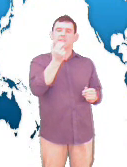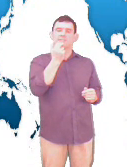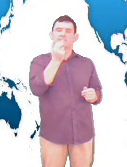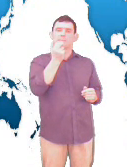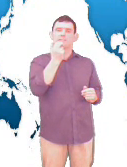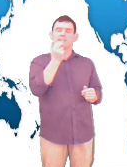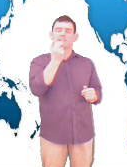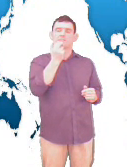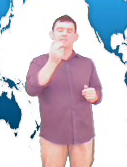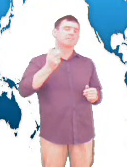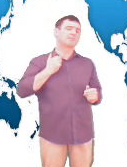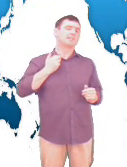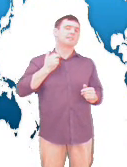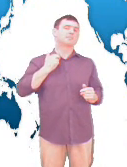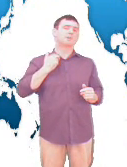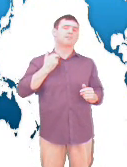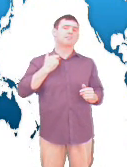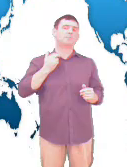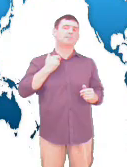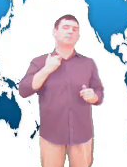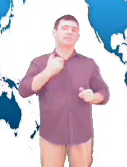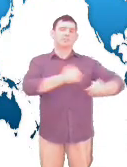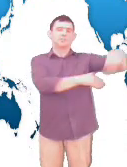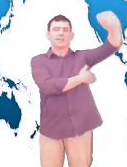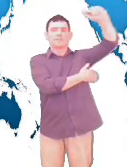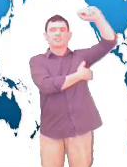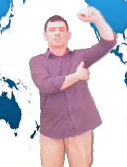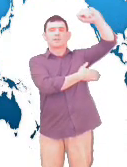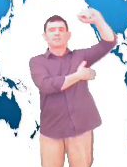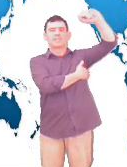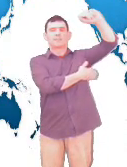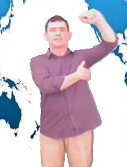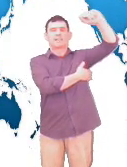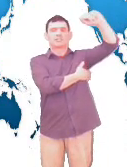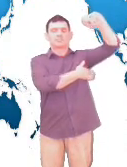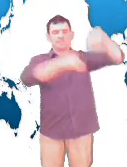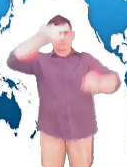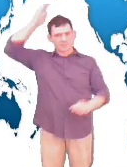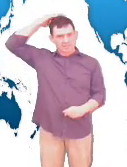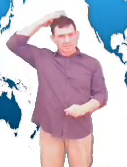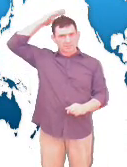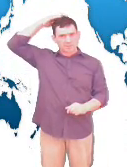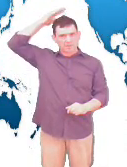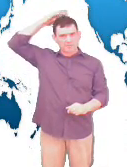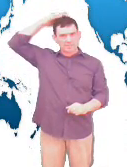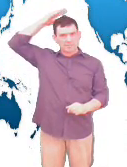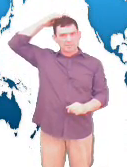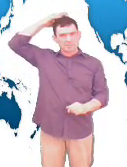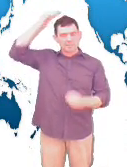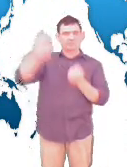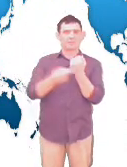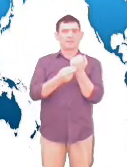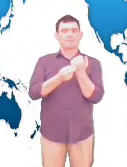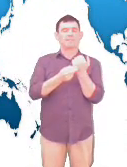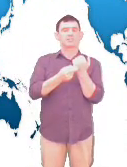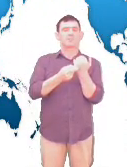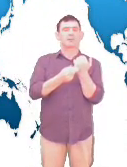of sabotaging belief, this number of limiting belief, this number of sabotaging belief, this number of limiting belief, this number